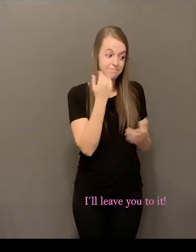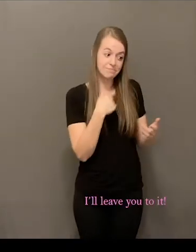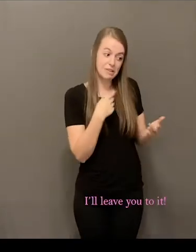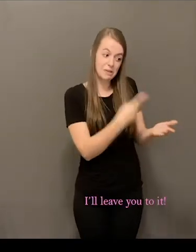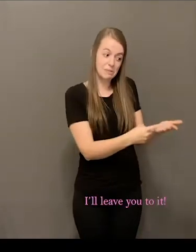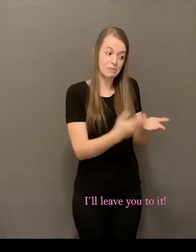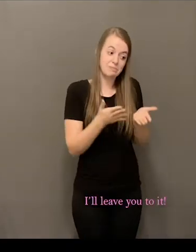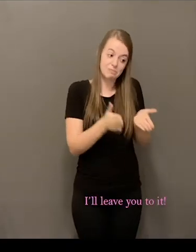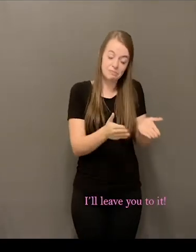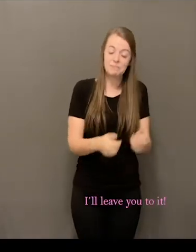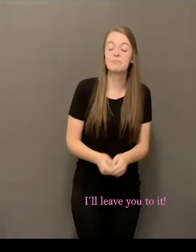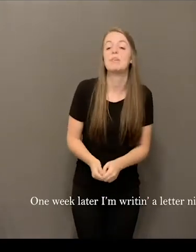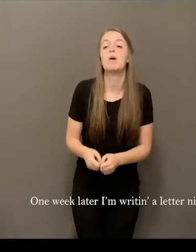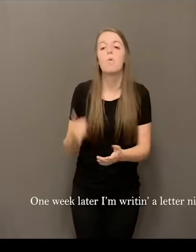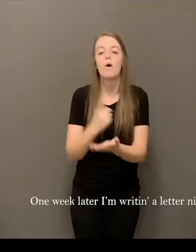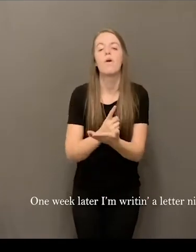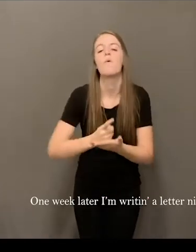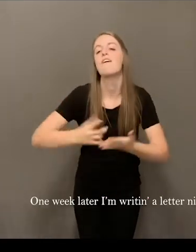it.